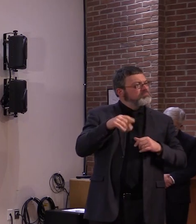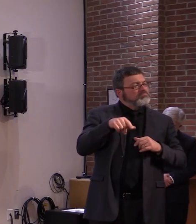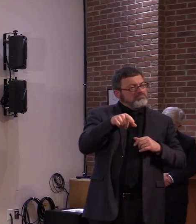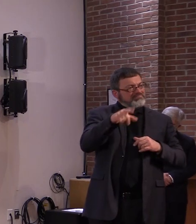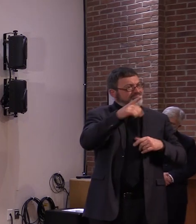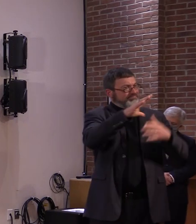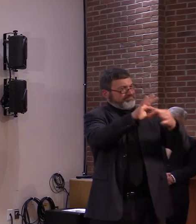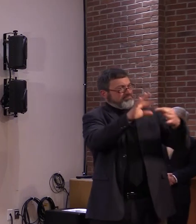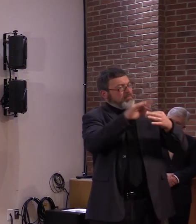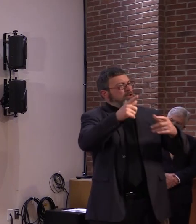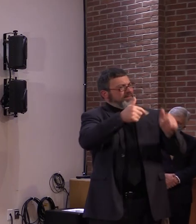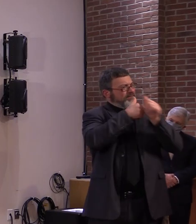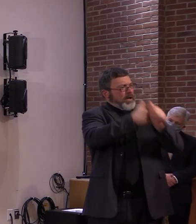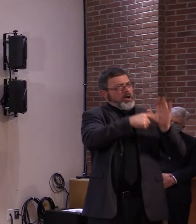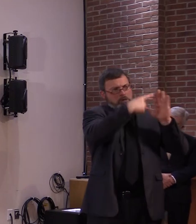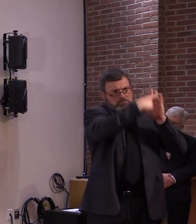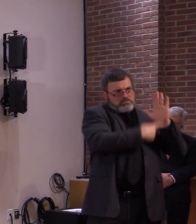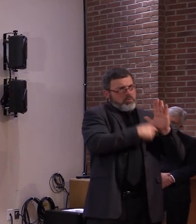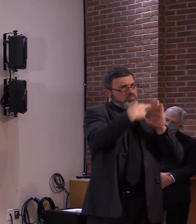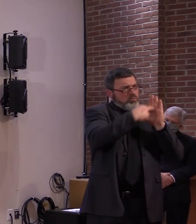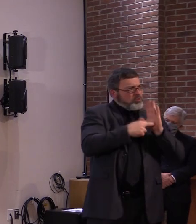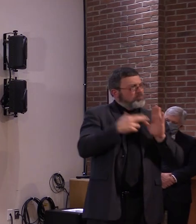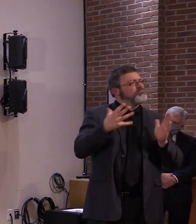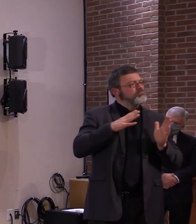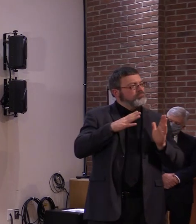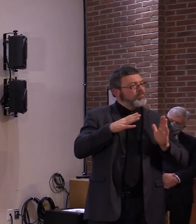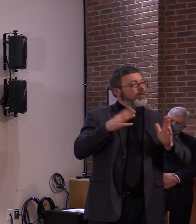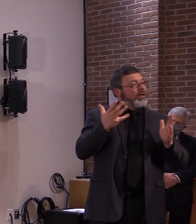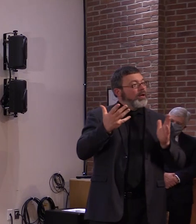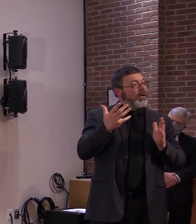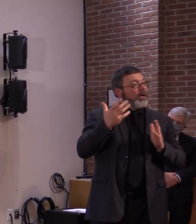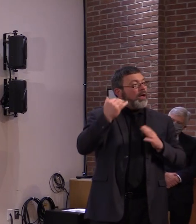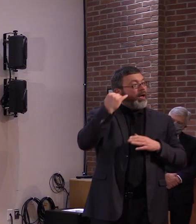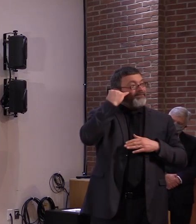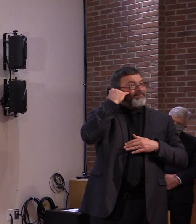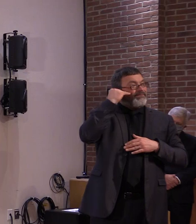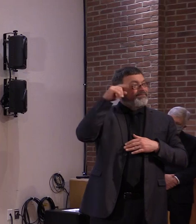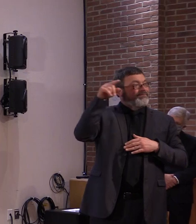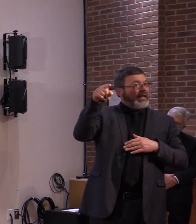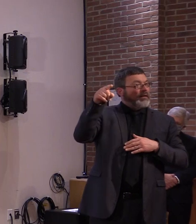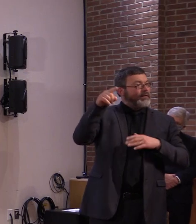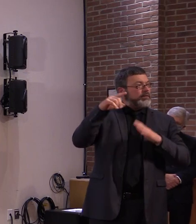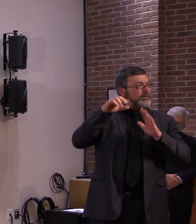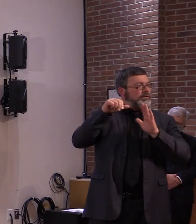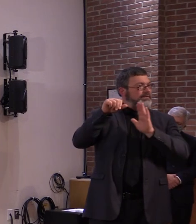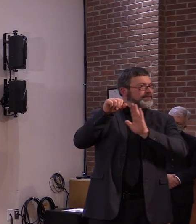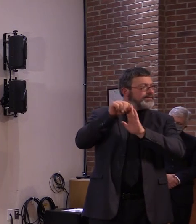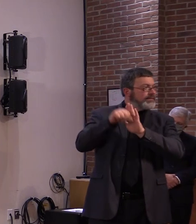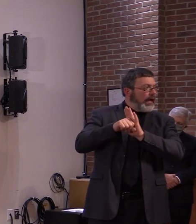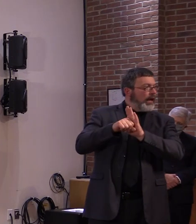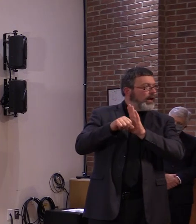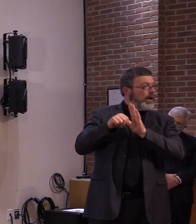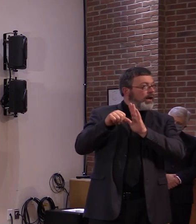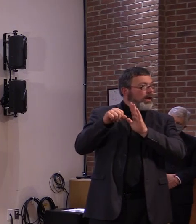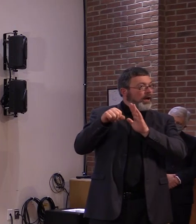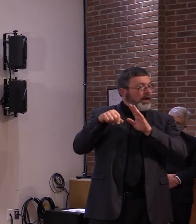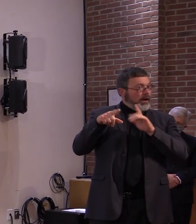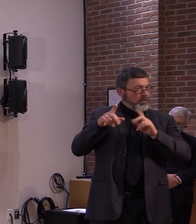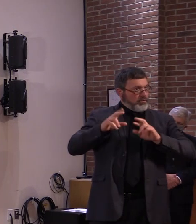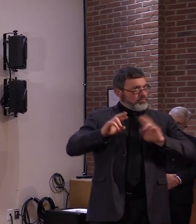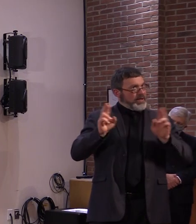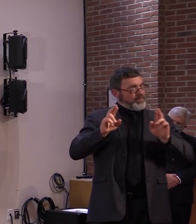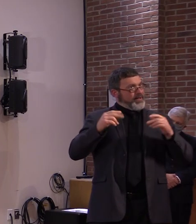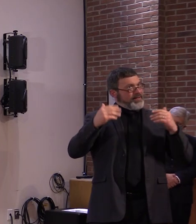care. So is the state planning for the likelihood of an increase in cases around